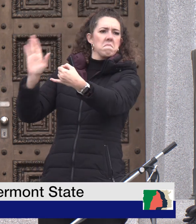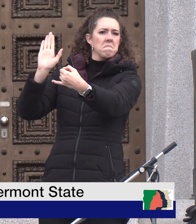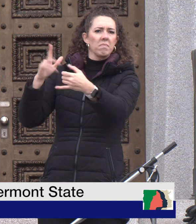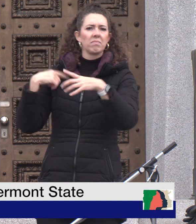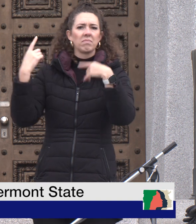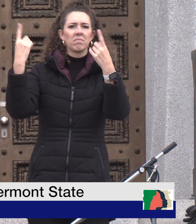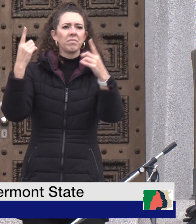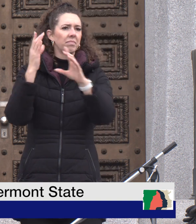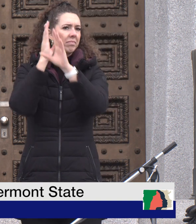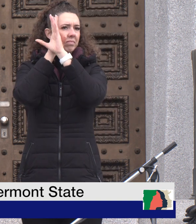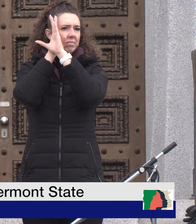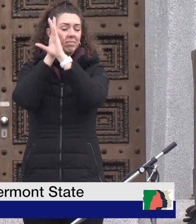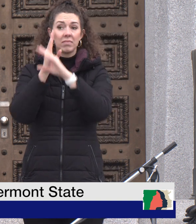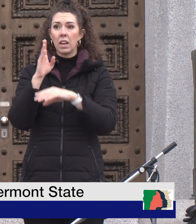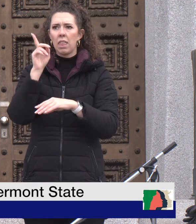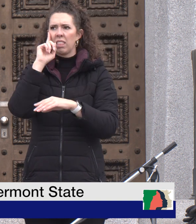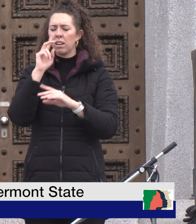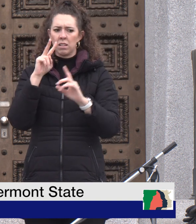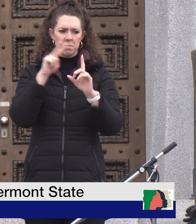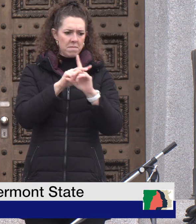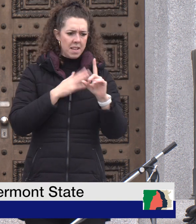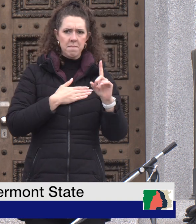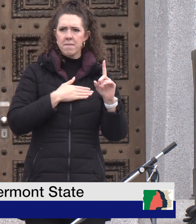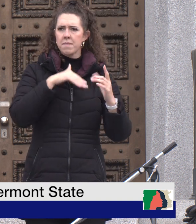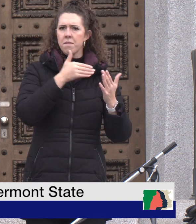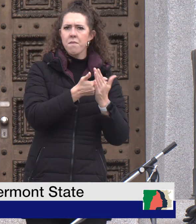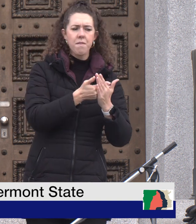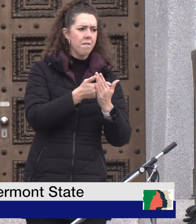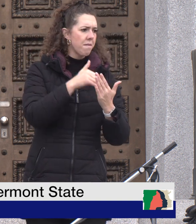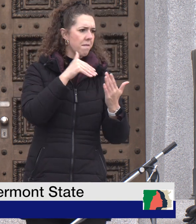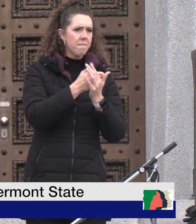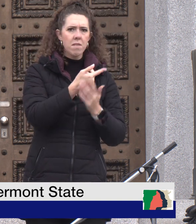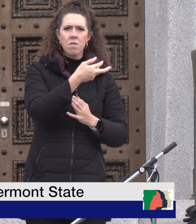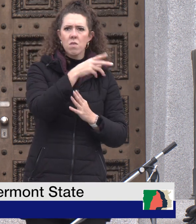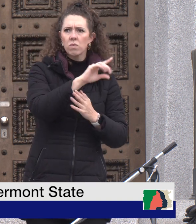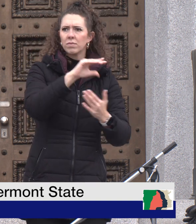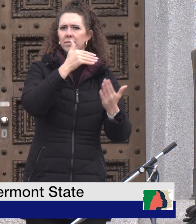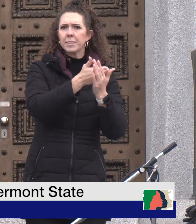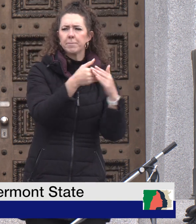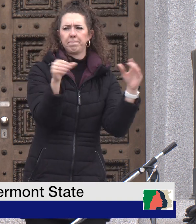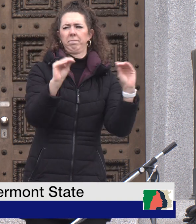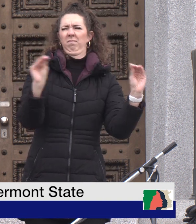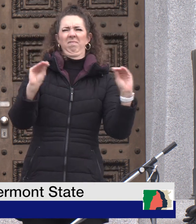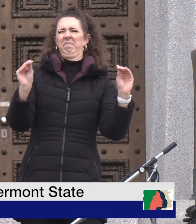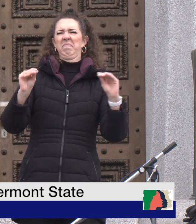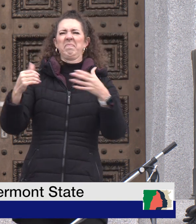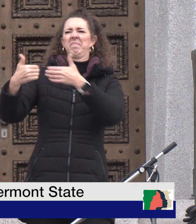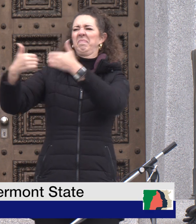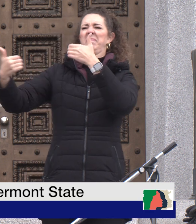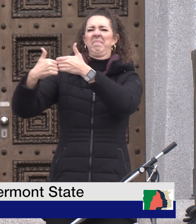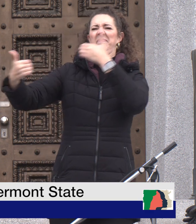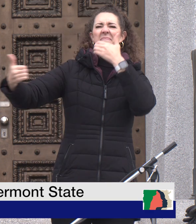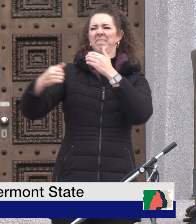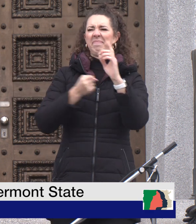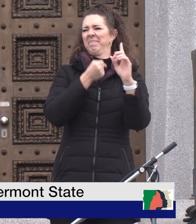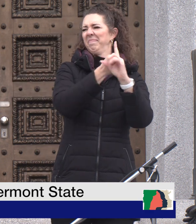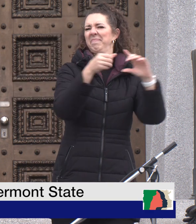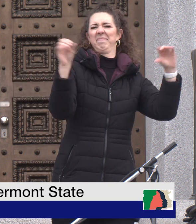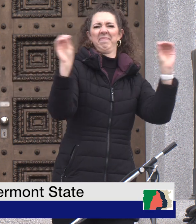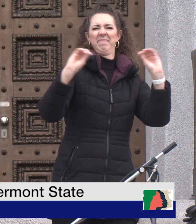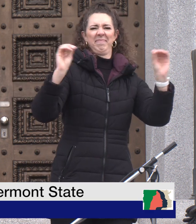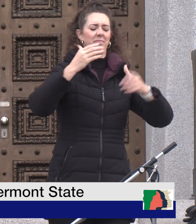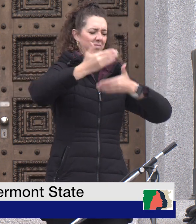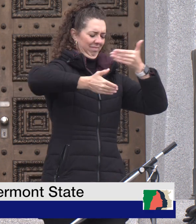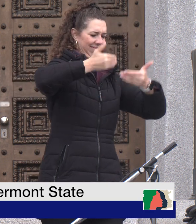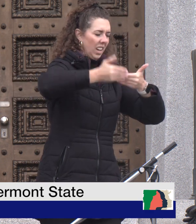it linked to their daughters, to their granddaughters, that perhaps the very fights, the strong voices